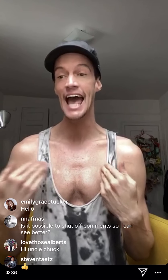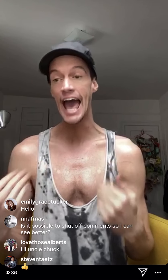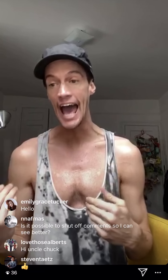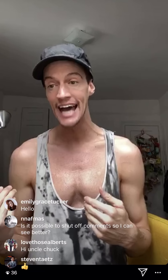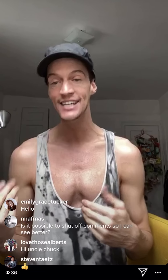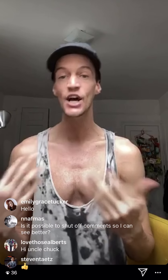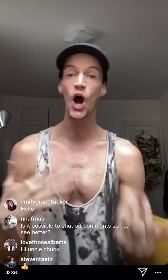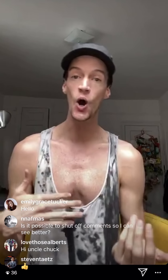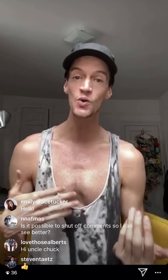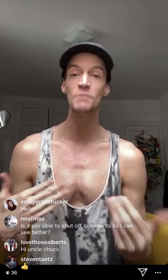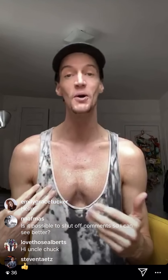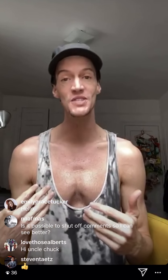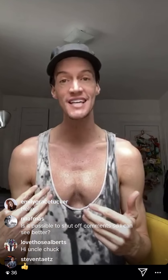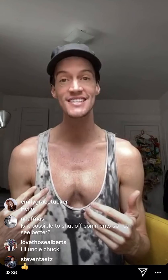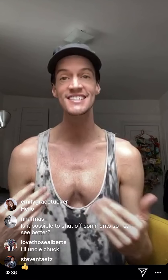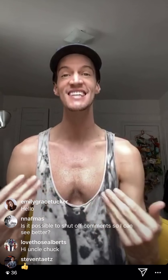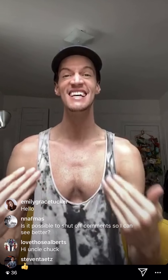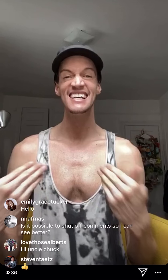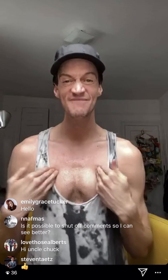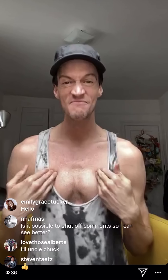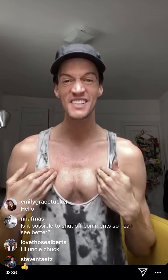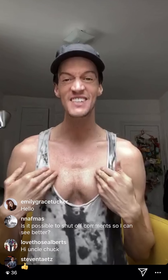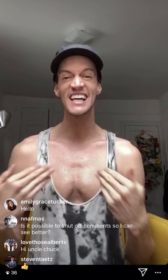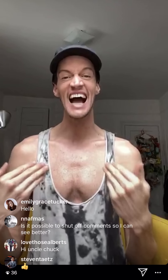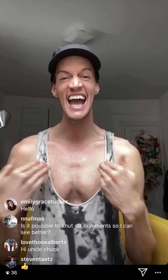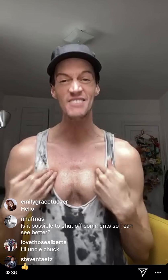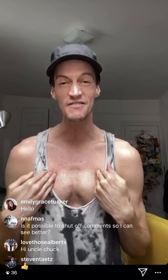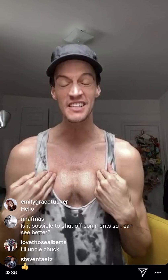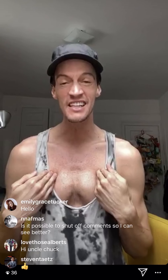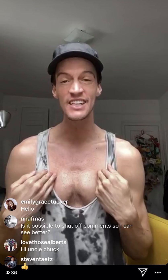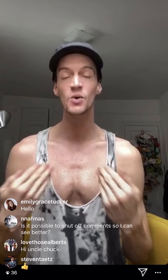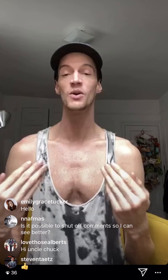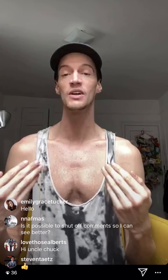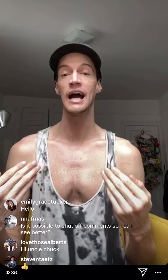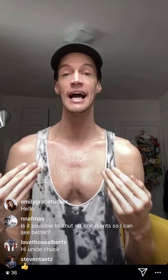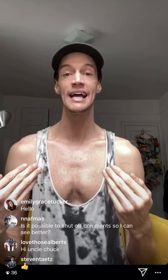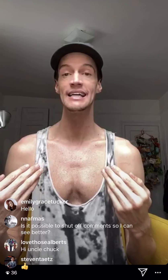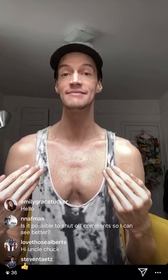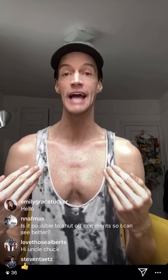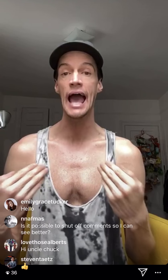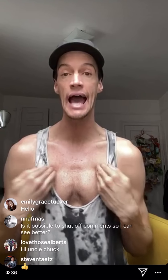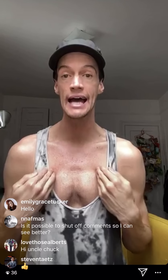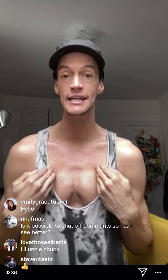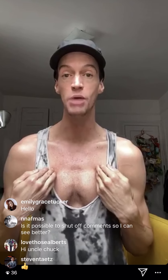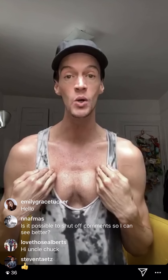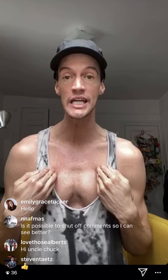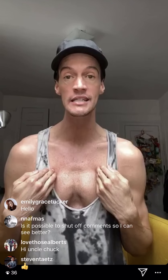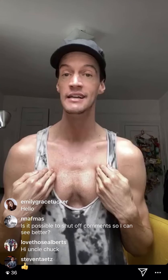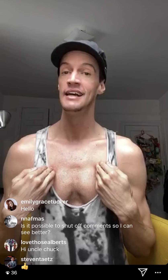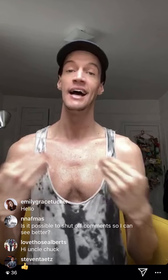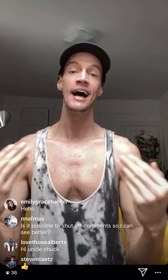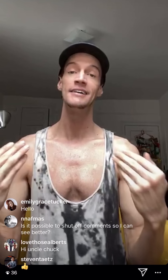had, own, possesses. I have a feeling, or I had a pony. I